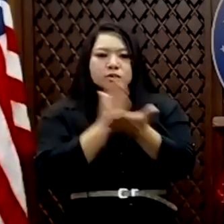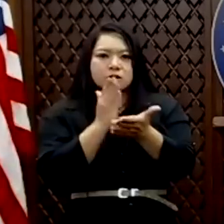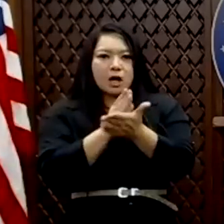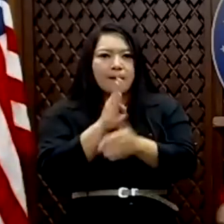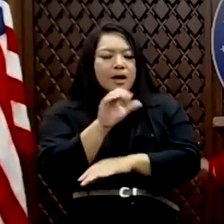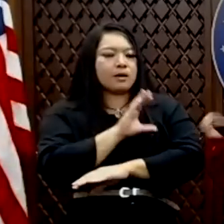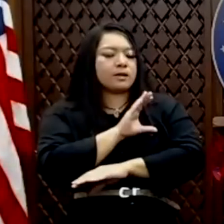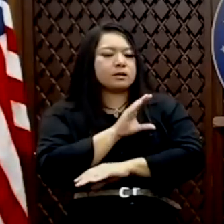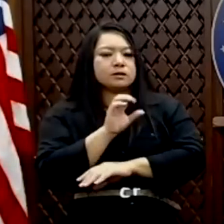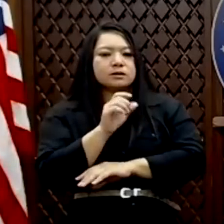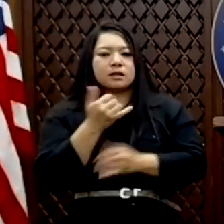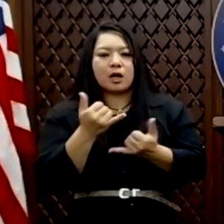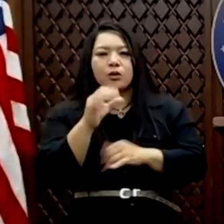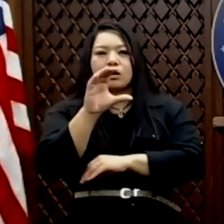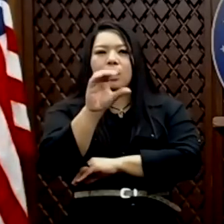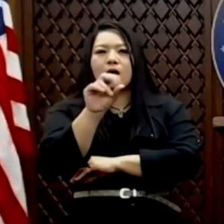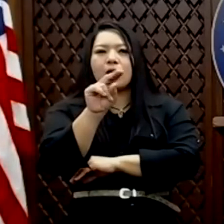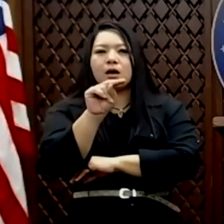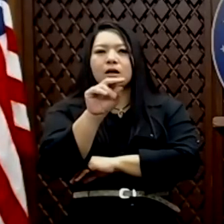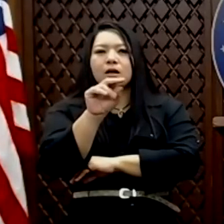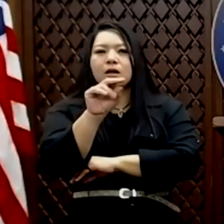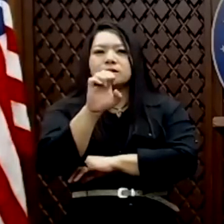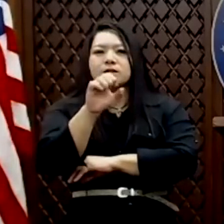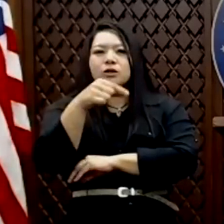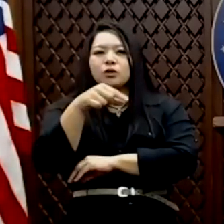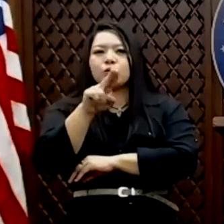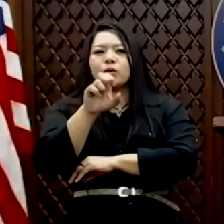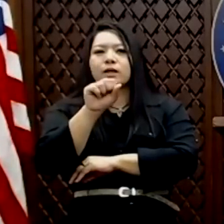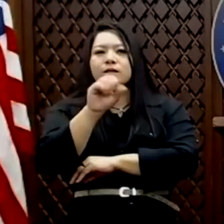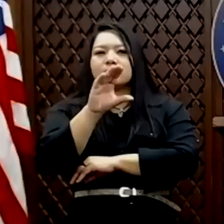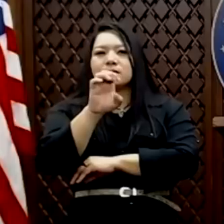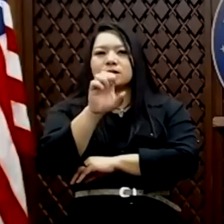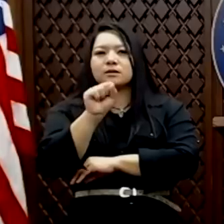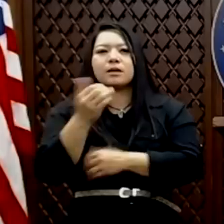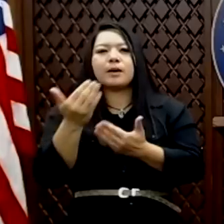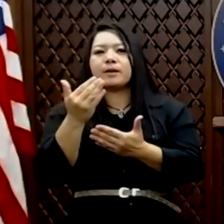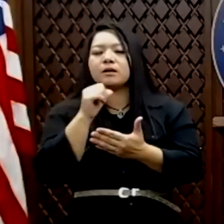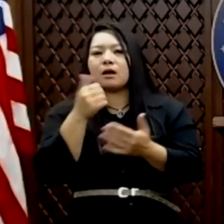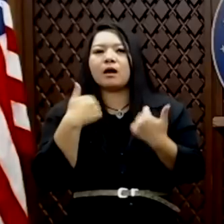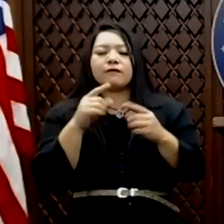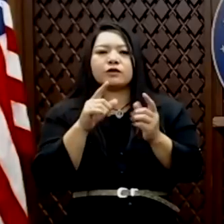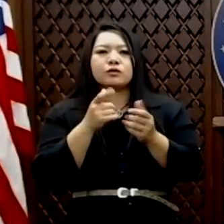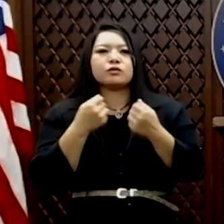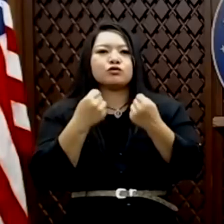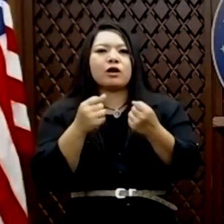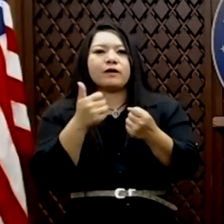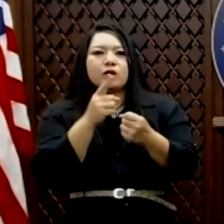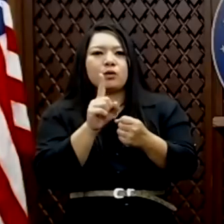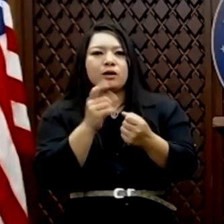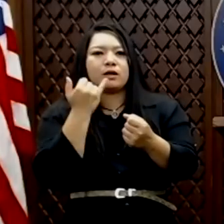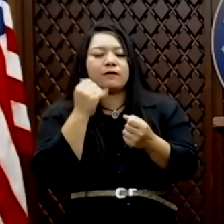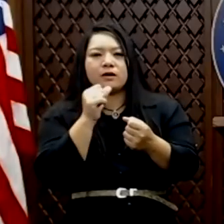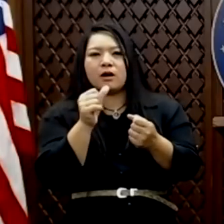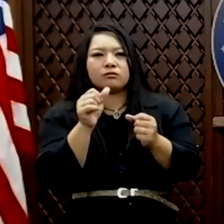enforcement for maybe deemed unnecessary travel? What are the logistics of